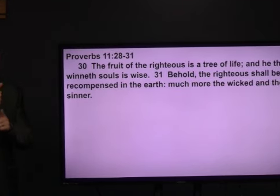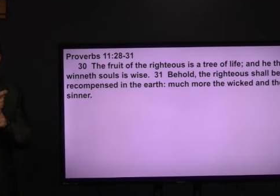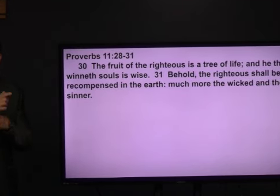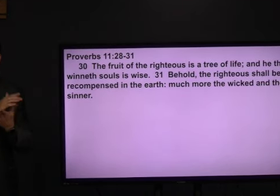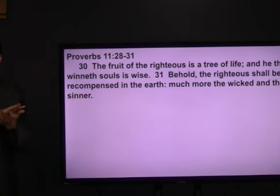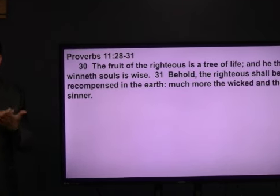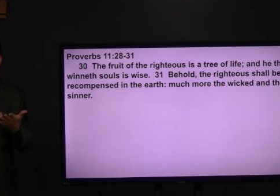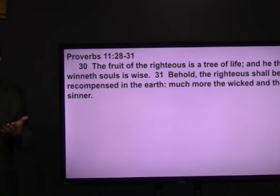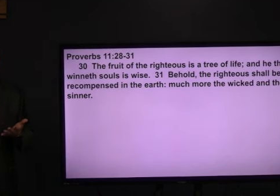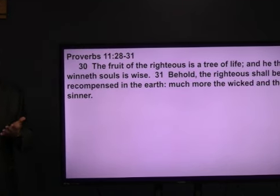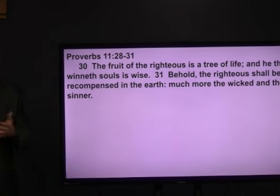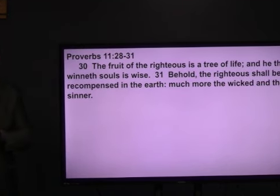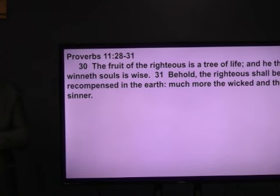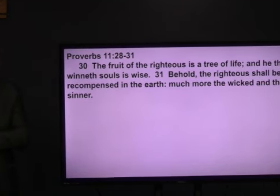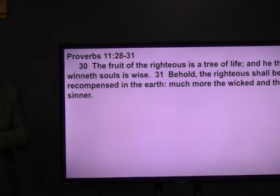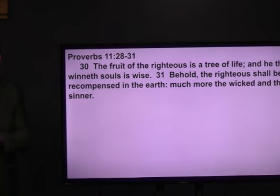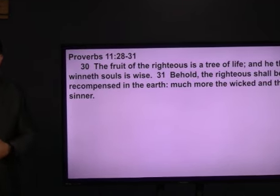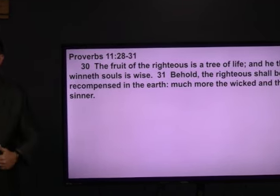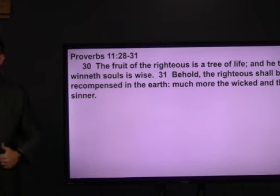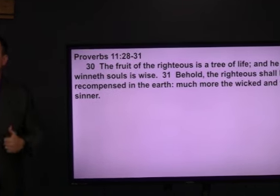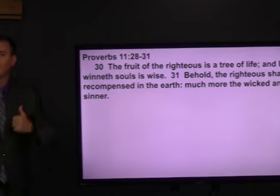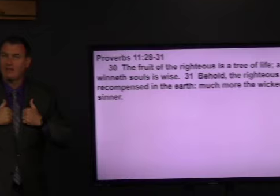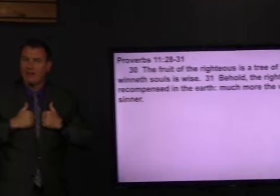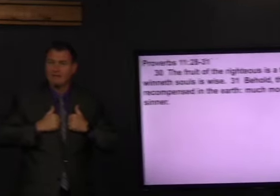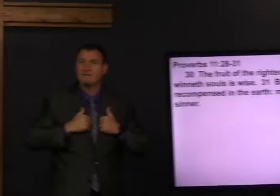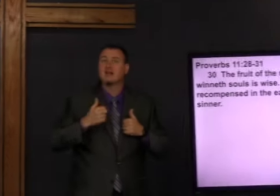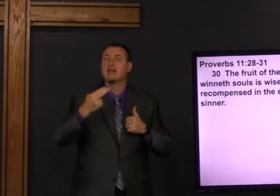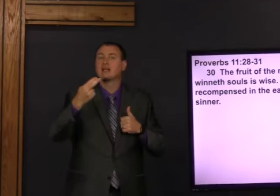of the righteous is a tree of life.